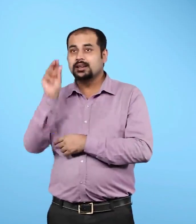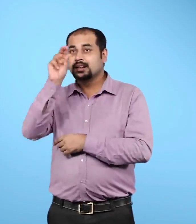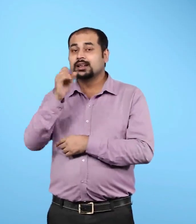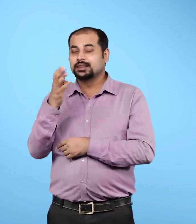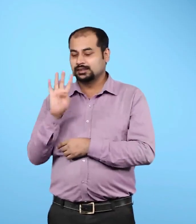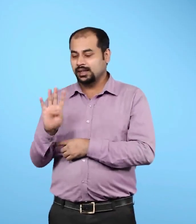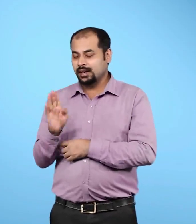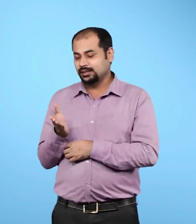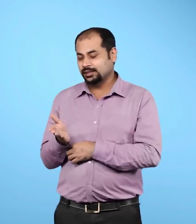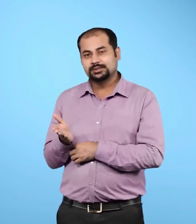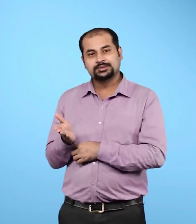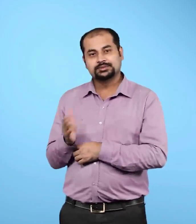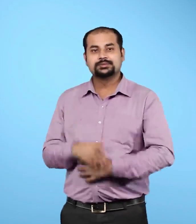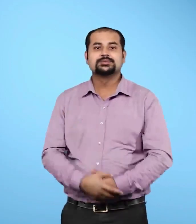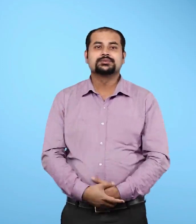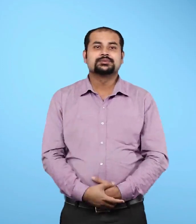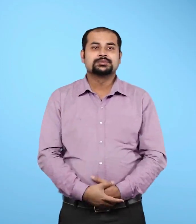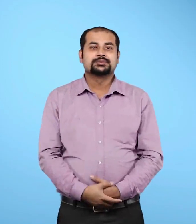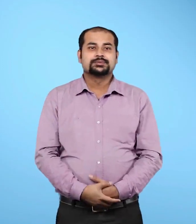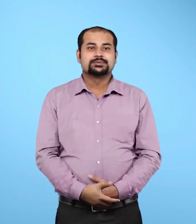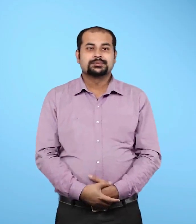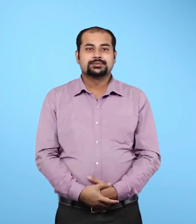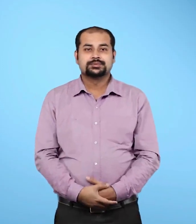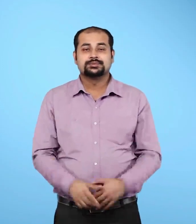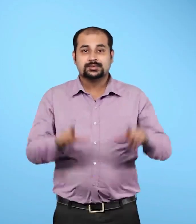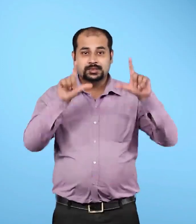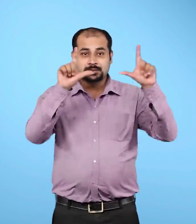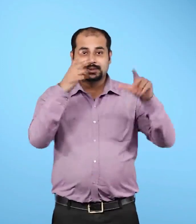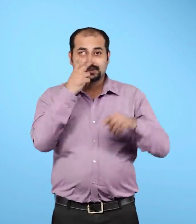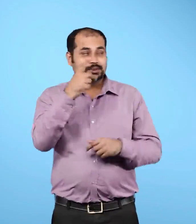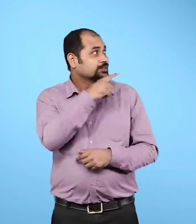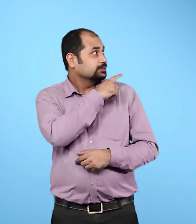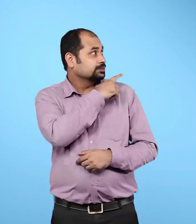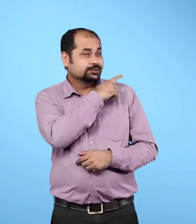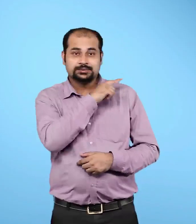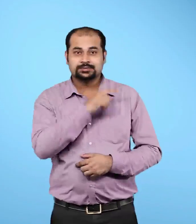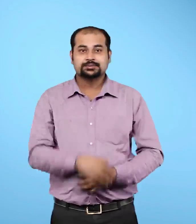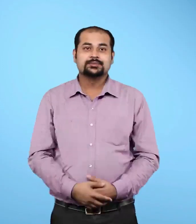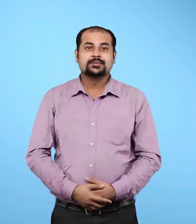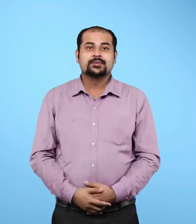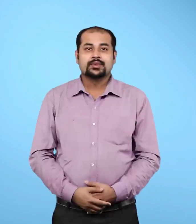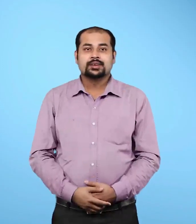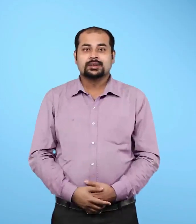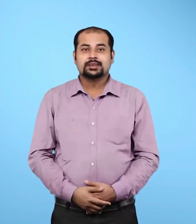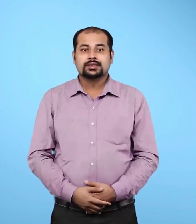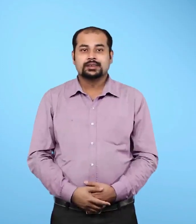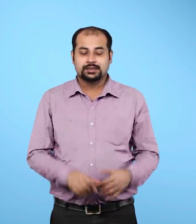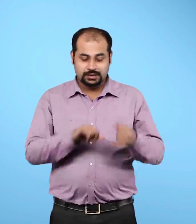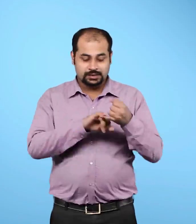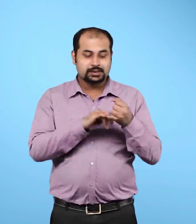have written 4 in the bead box." In between the two cats, beads of Simar and Rima